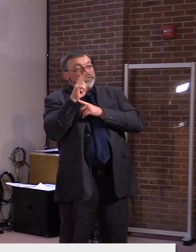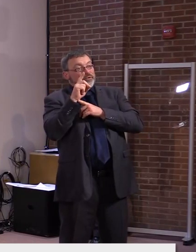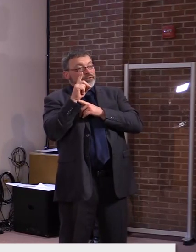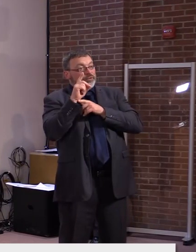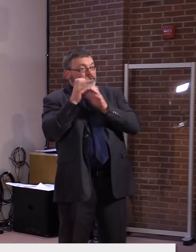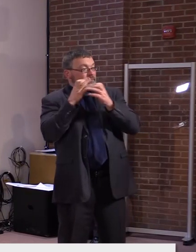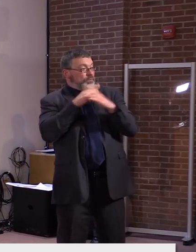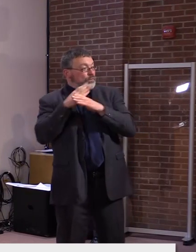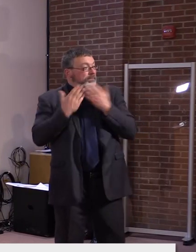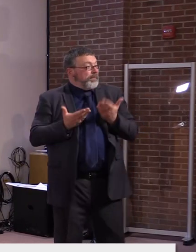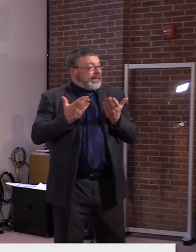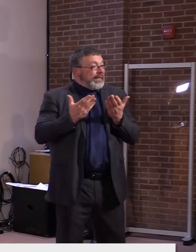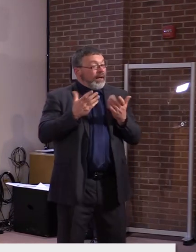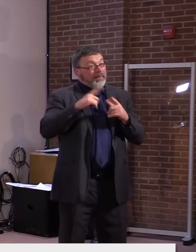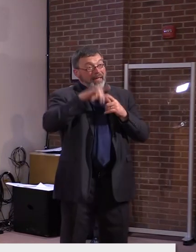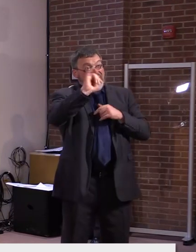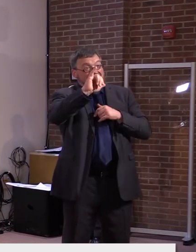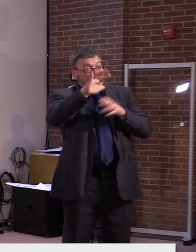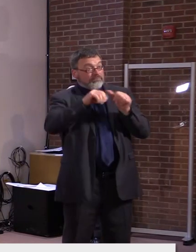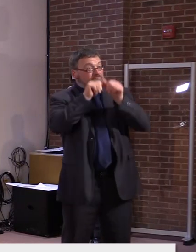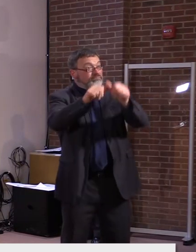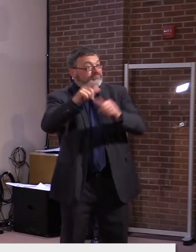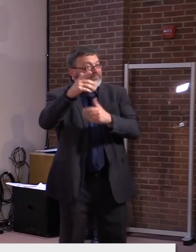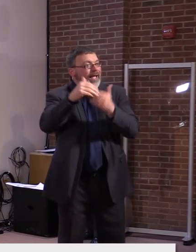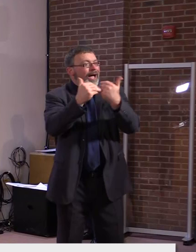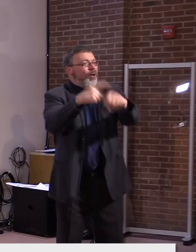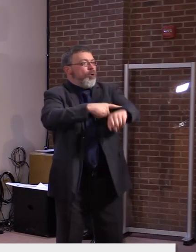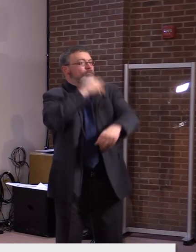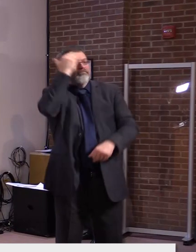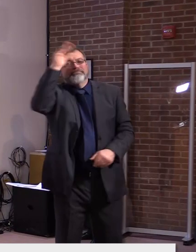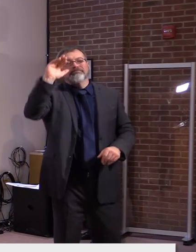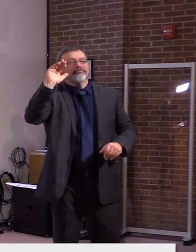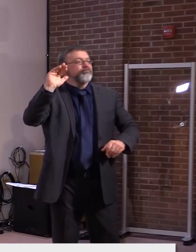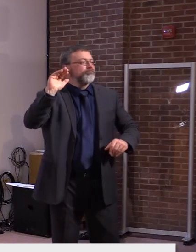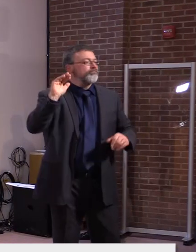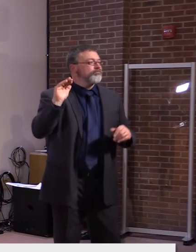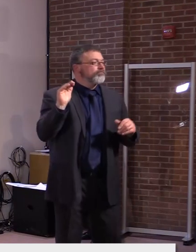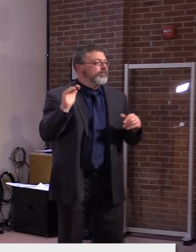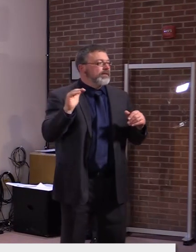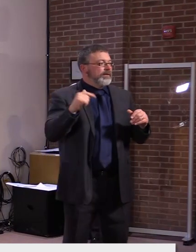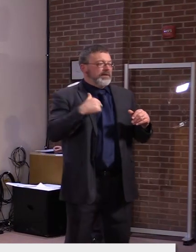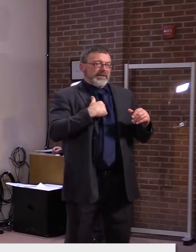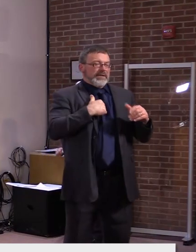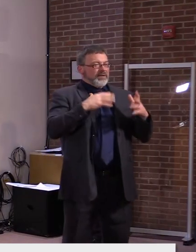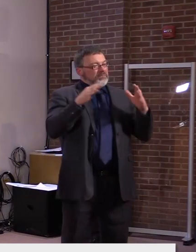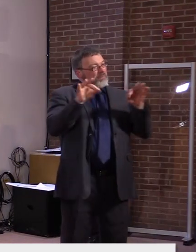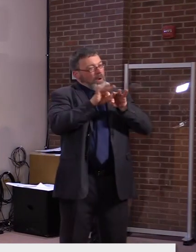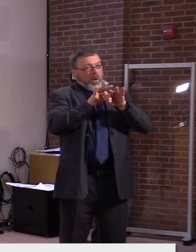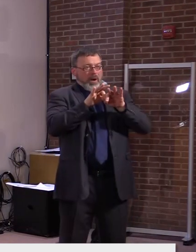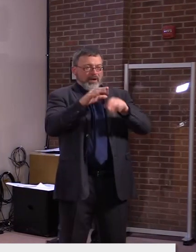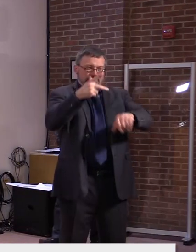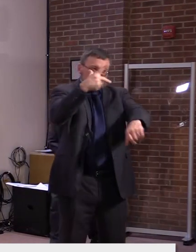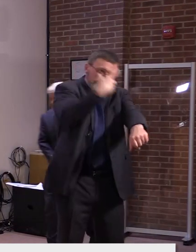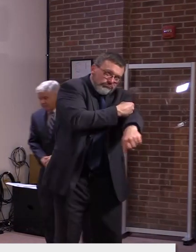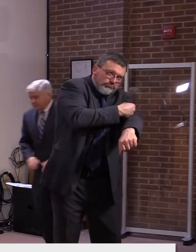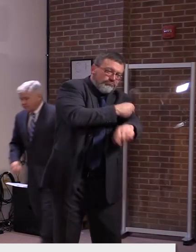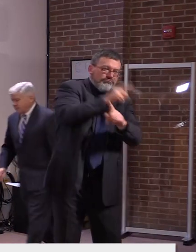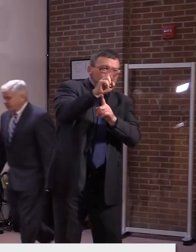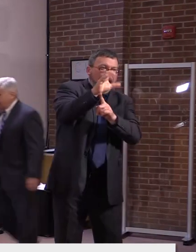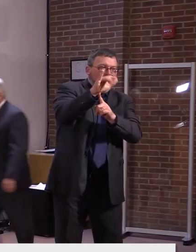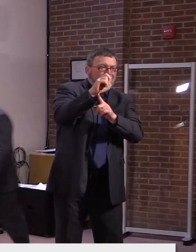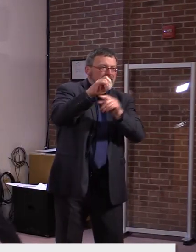know. We think it would be safer for them to become vaccinated. Secretary Smith.